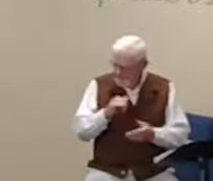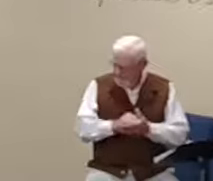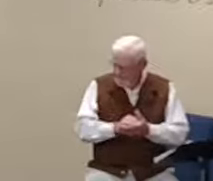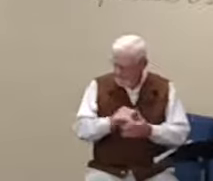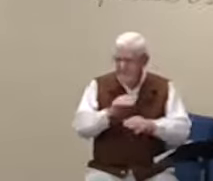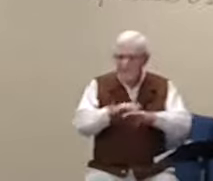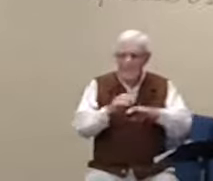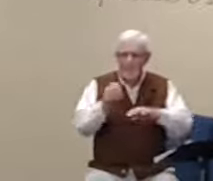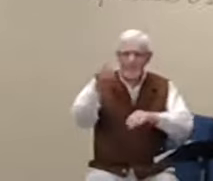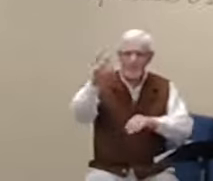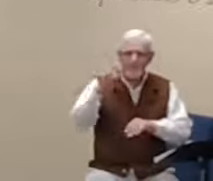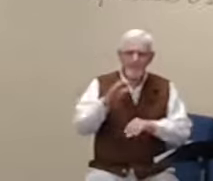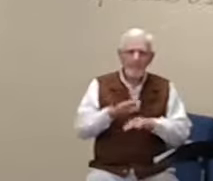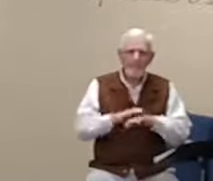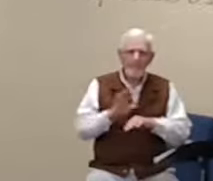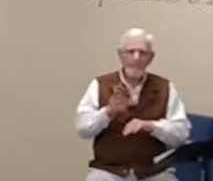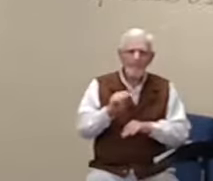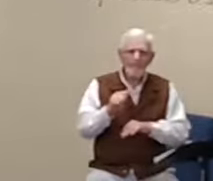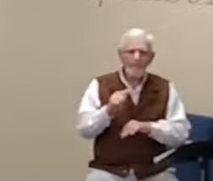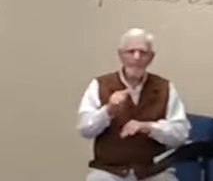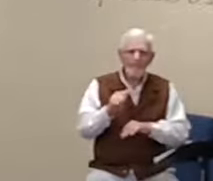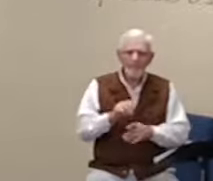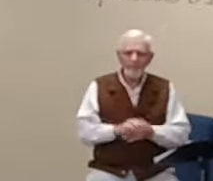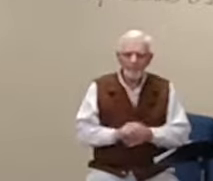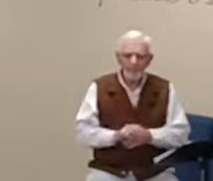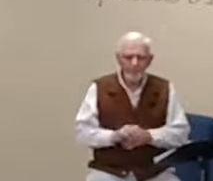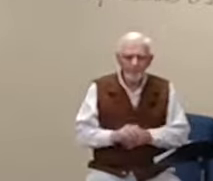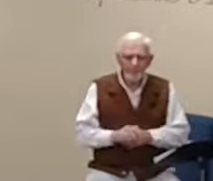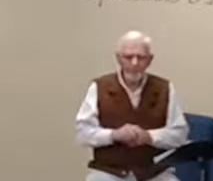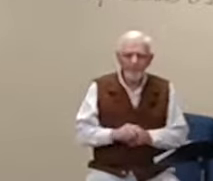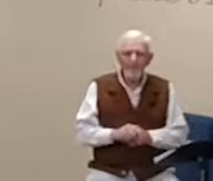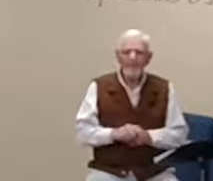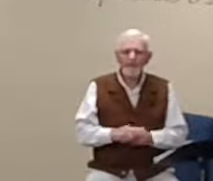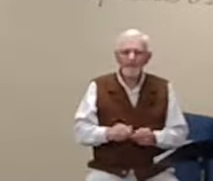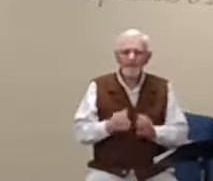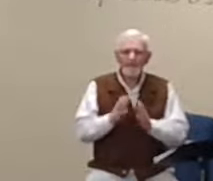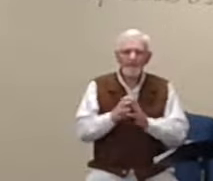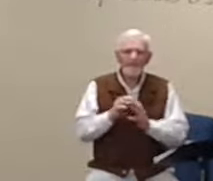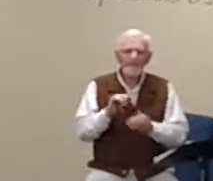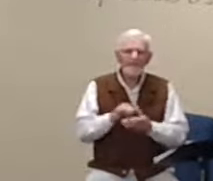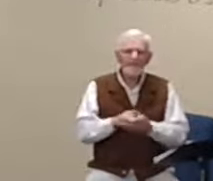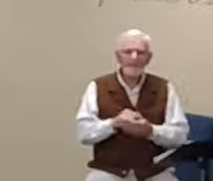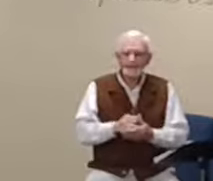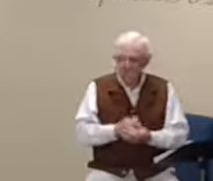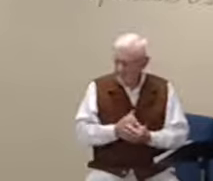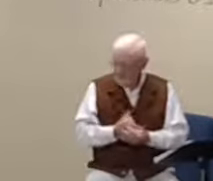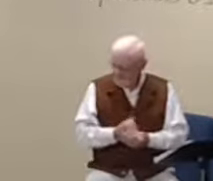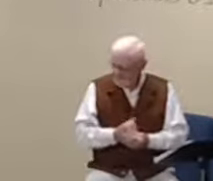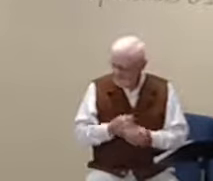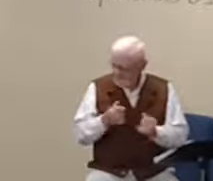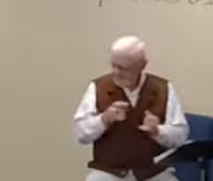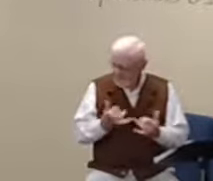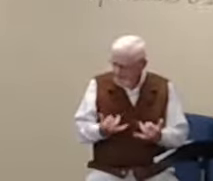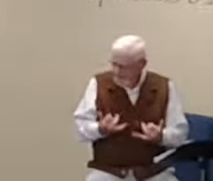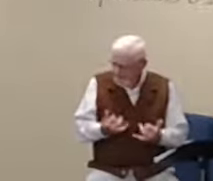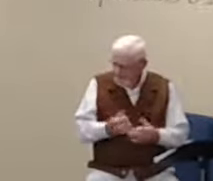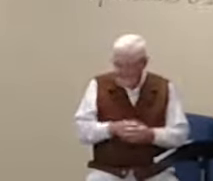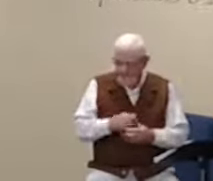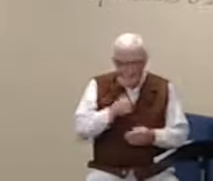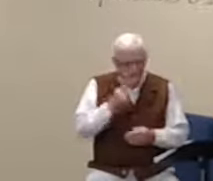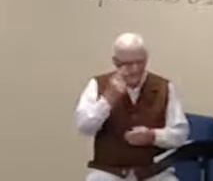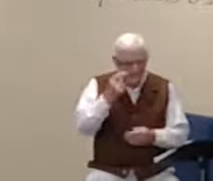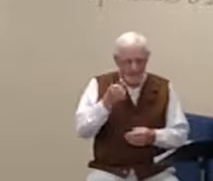of God on his life, which isn't always evident. Yeah. Sometimes you're like, you know, I'll try this, and it's like, no, I don't think you